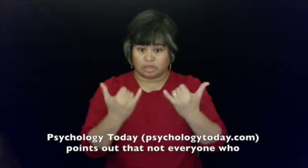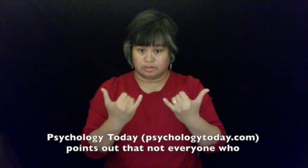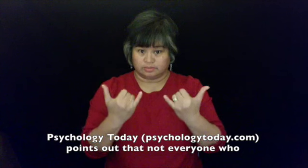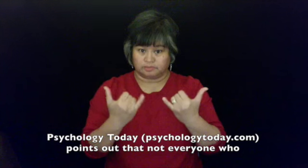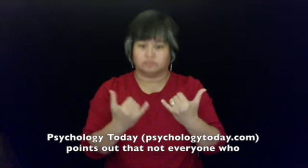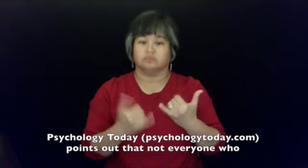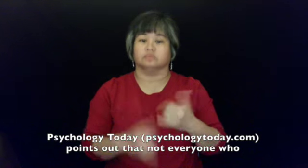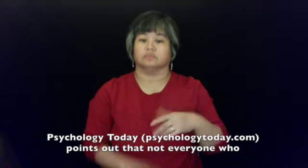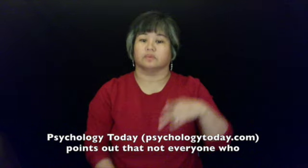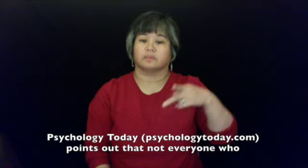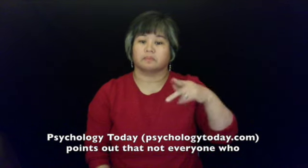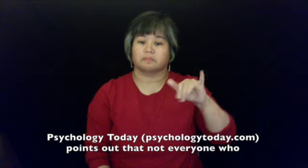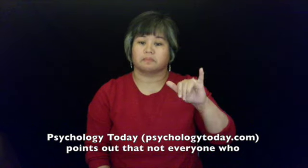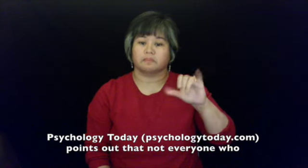Psychology Today,